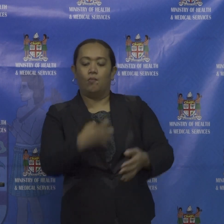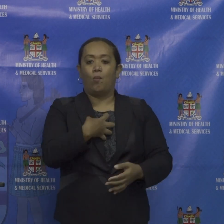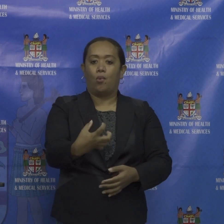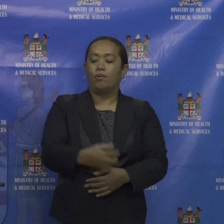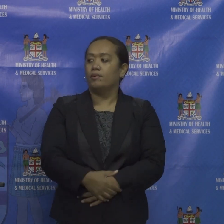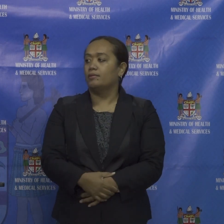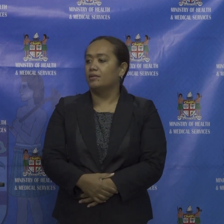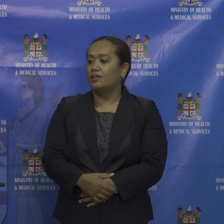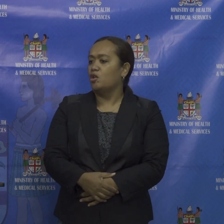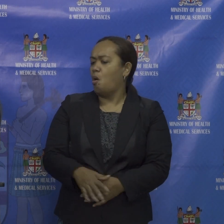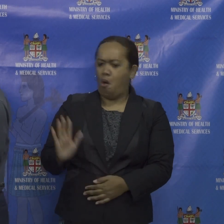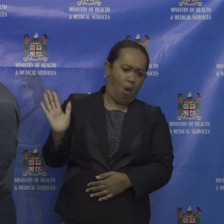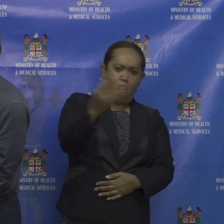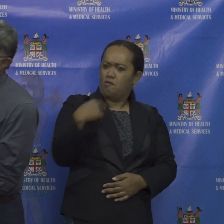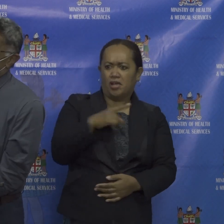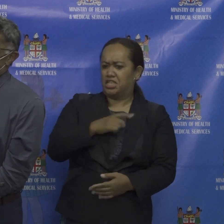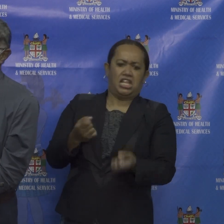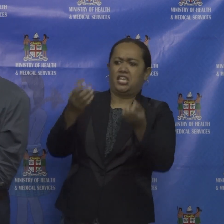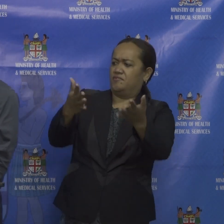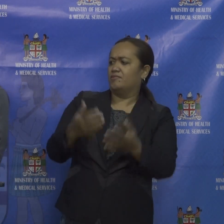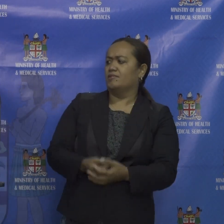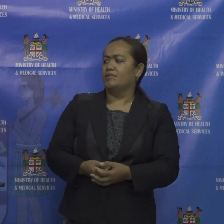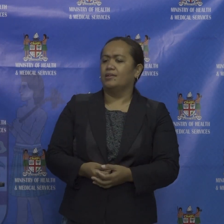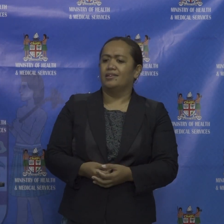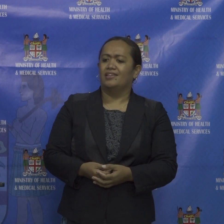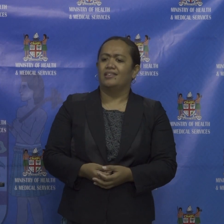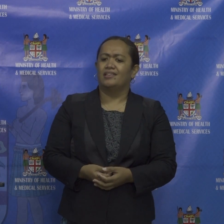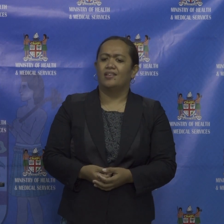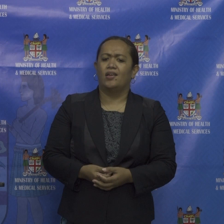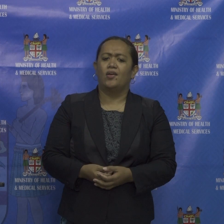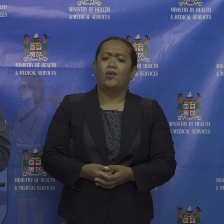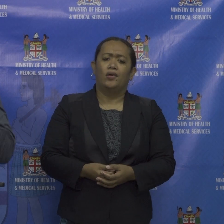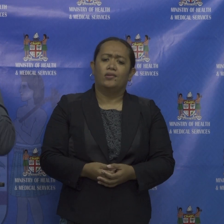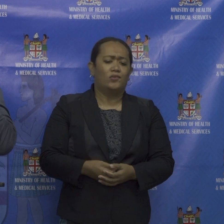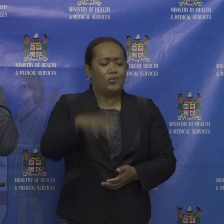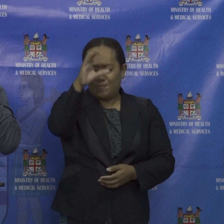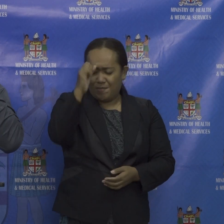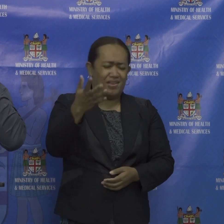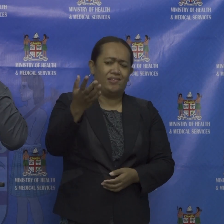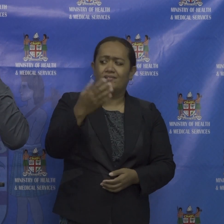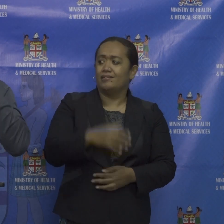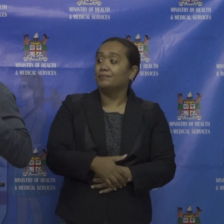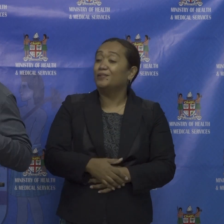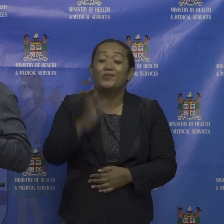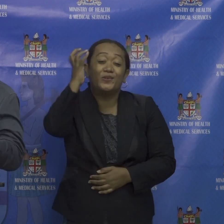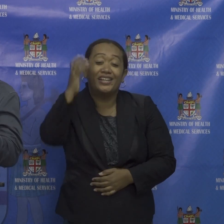Actually, all of us can give you details around that. Right from even before